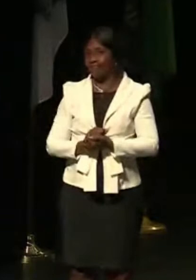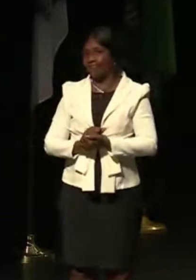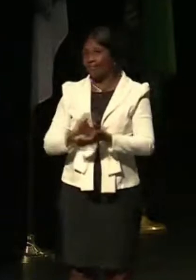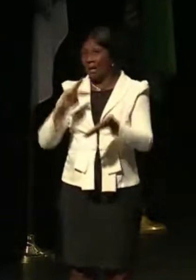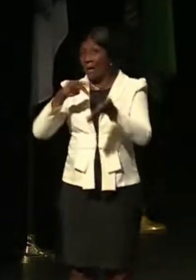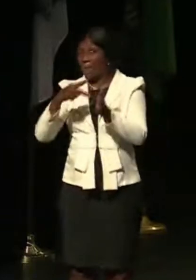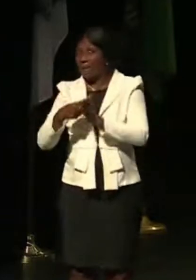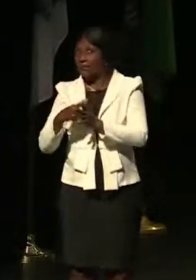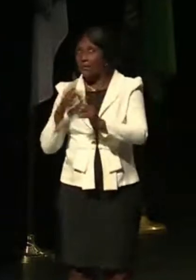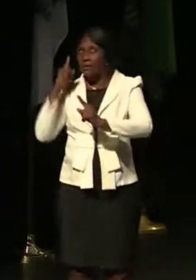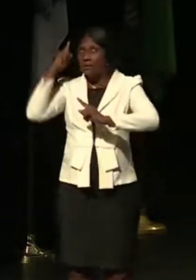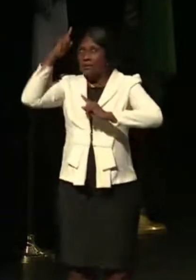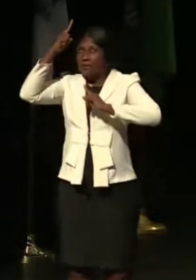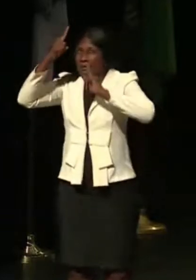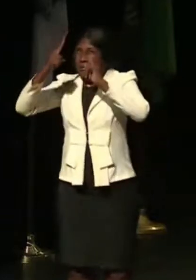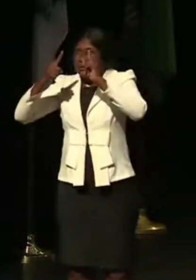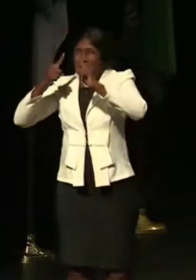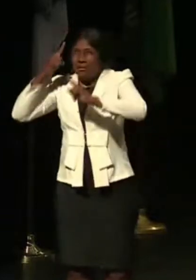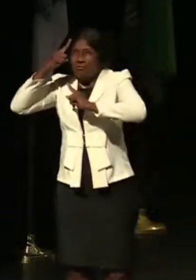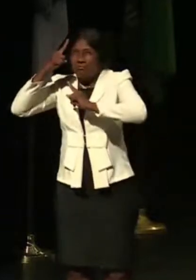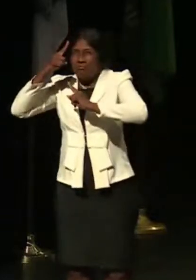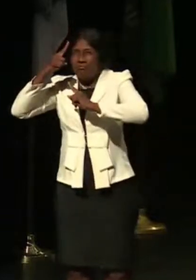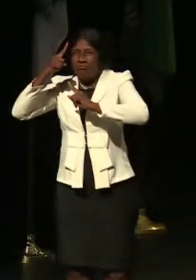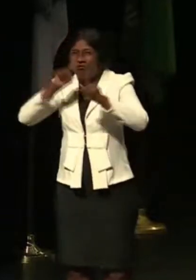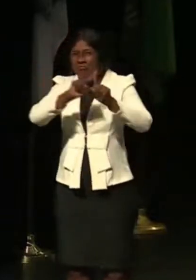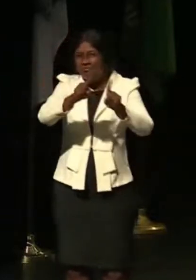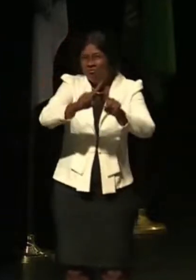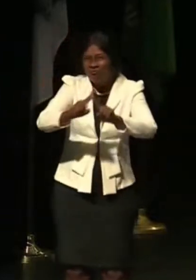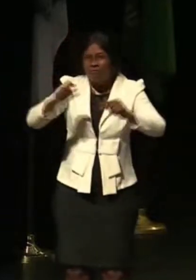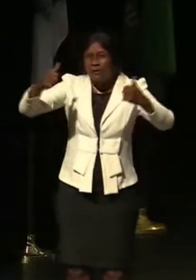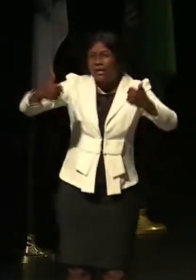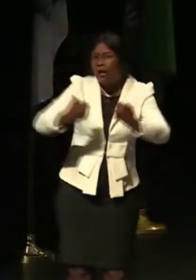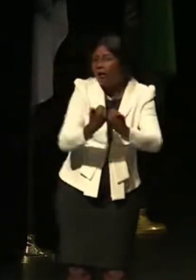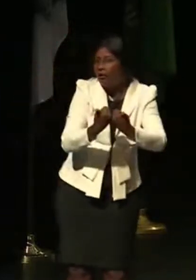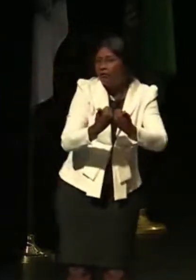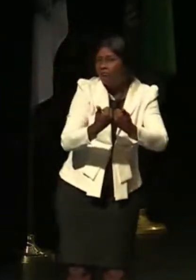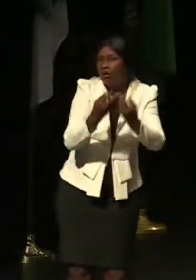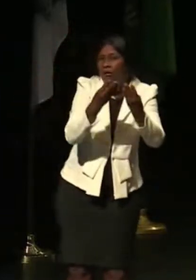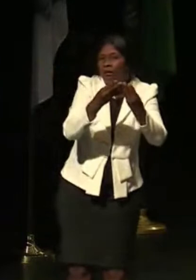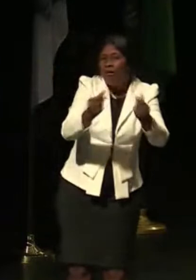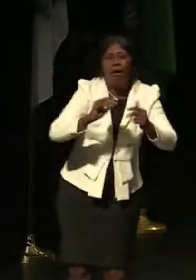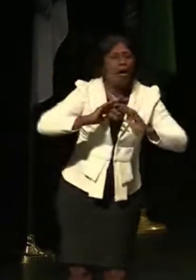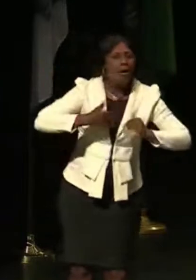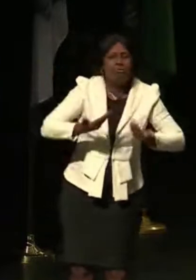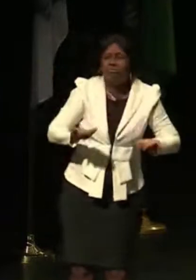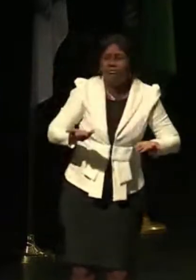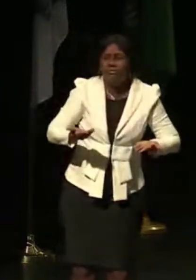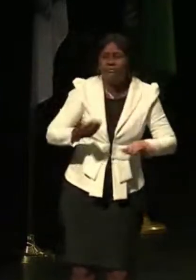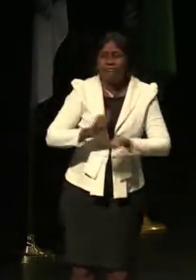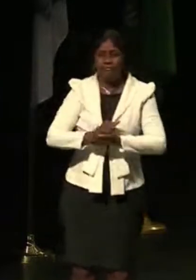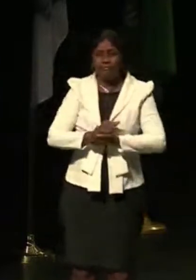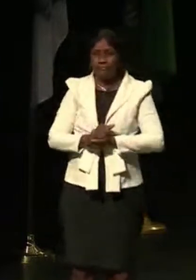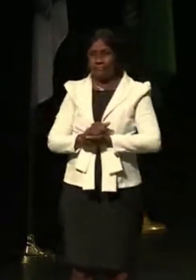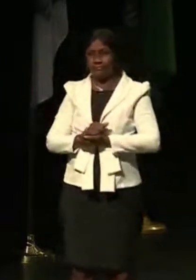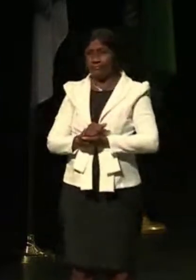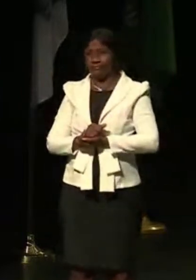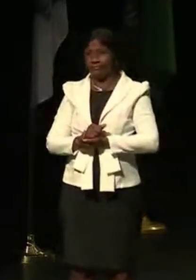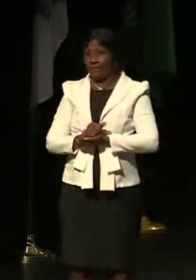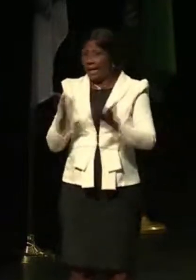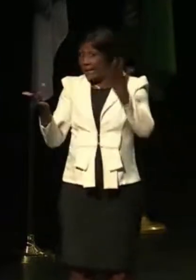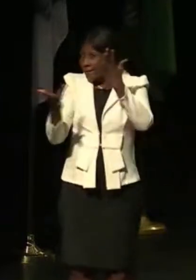ask, how do we solve these great challenges that we face? And while we need mind,